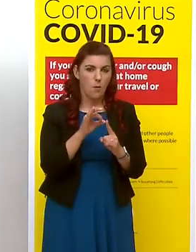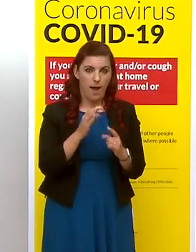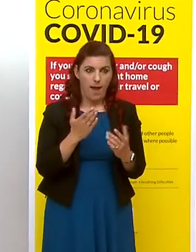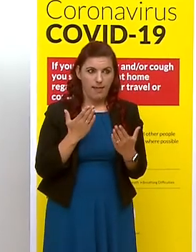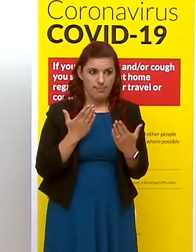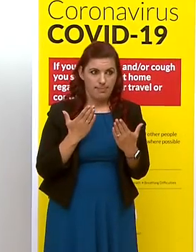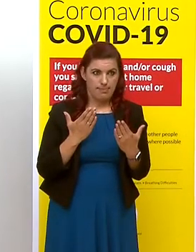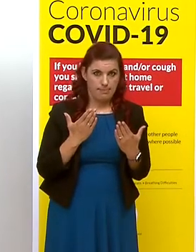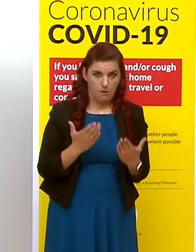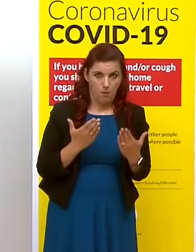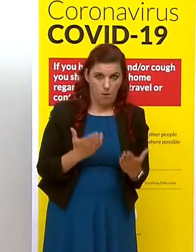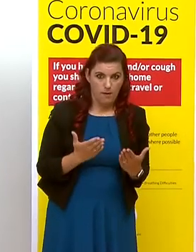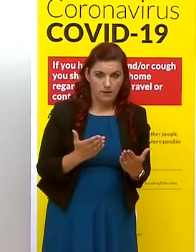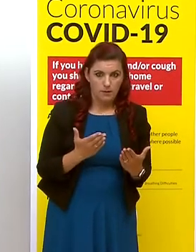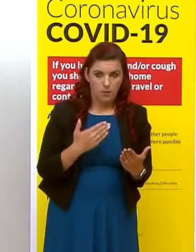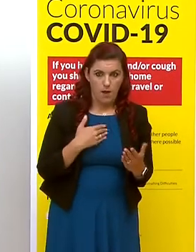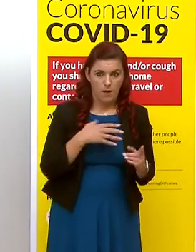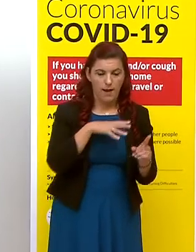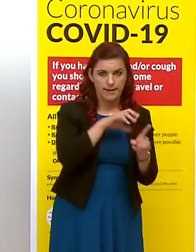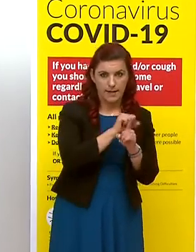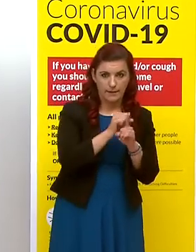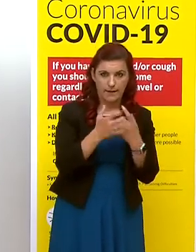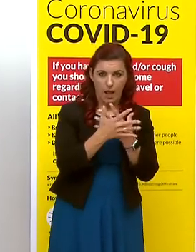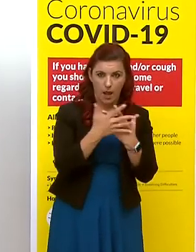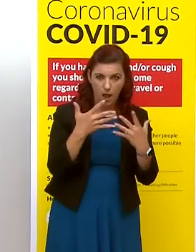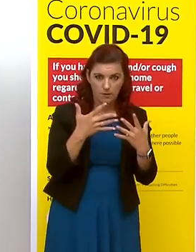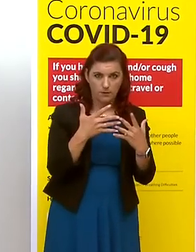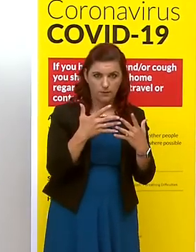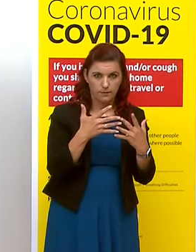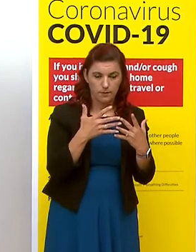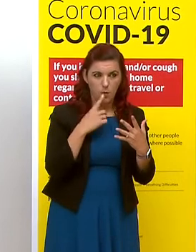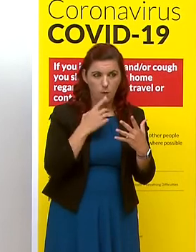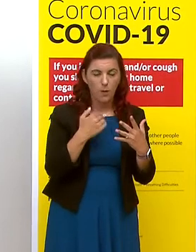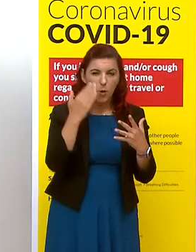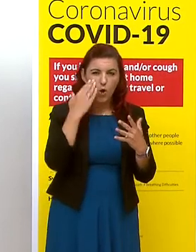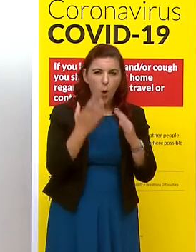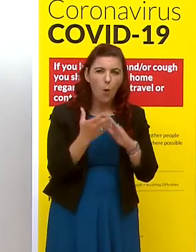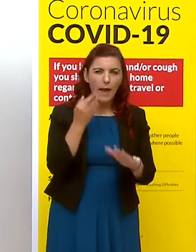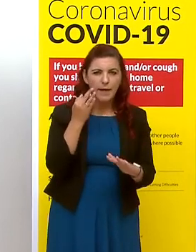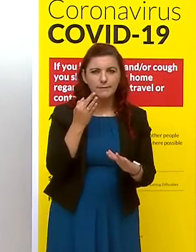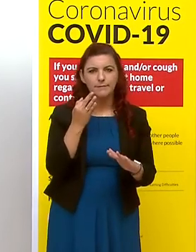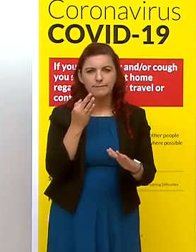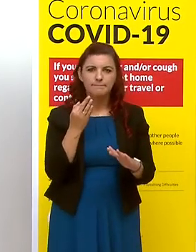cases, so we would notice if we were getting,